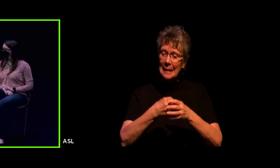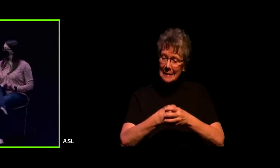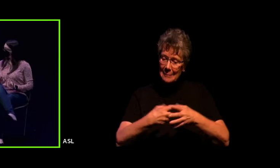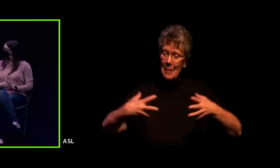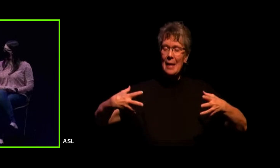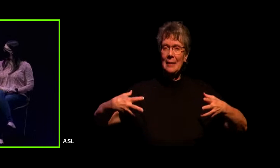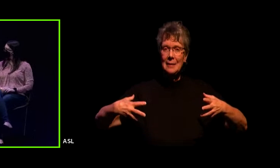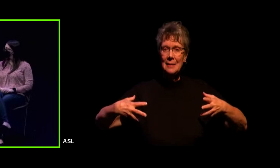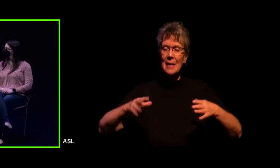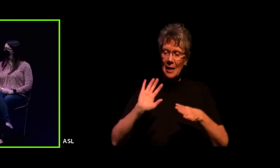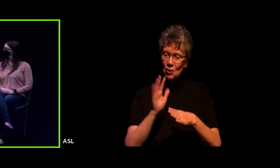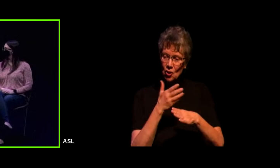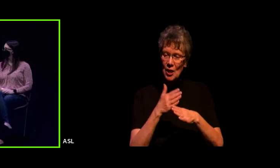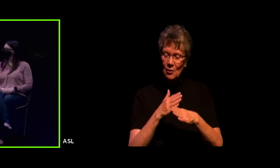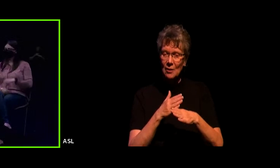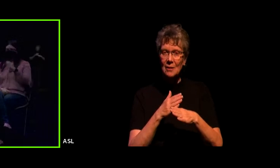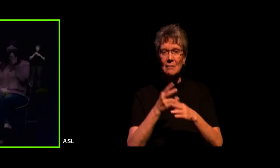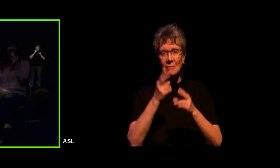want?